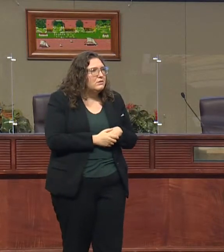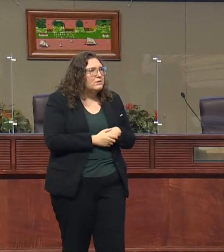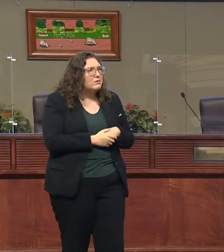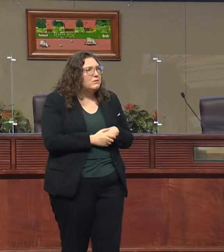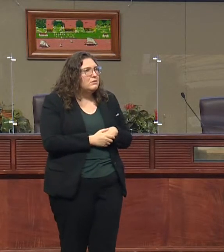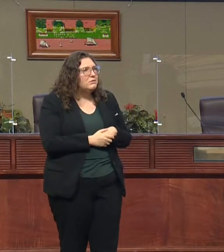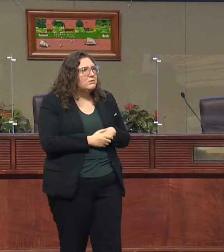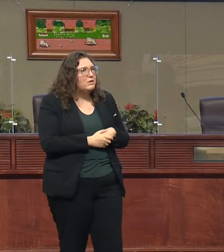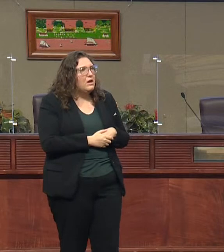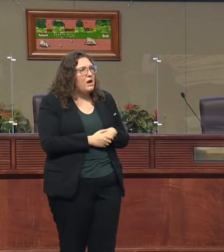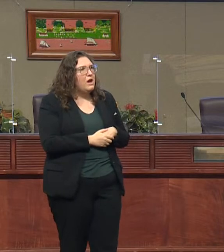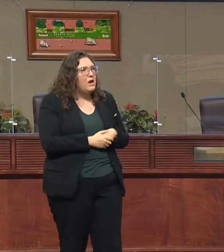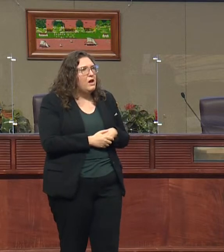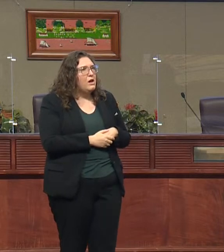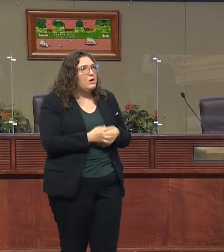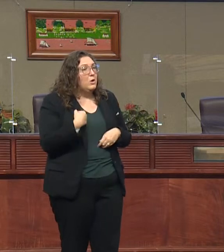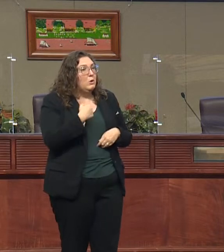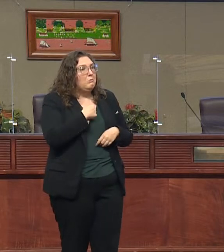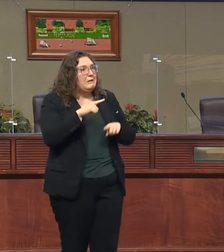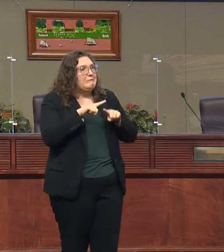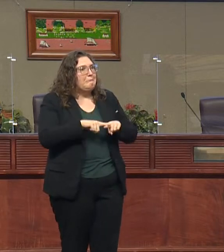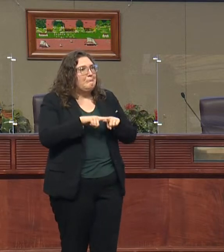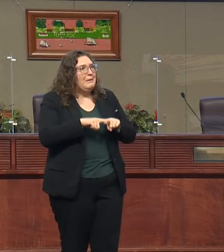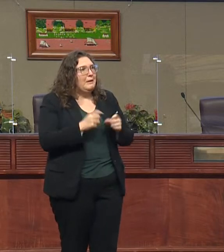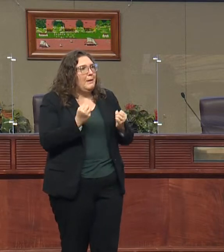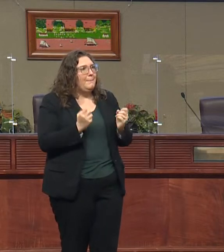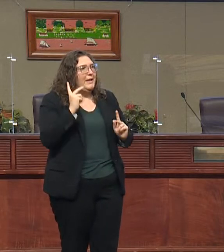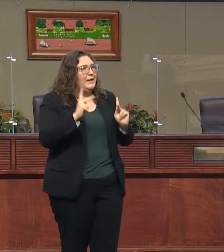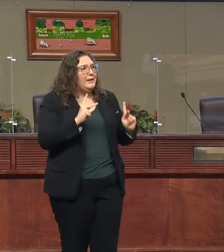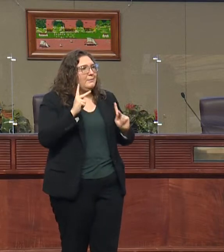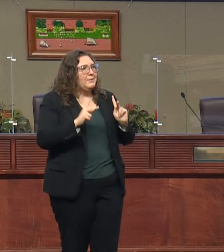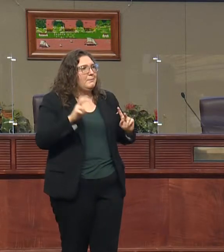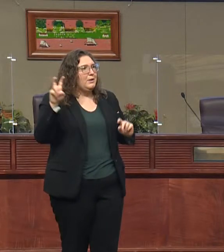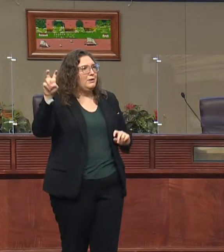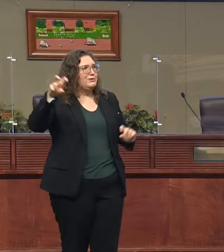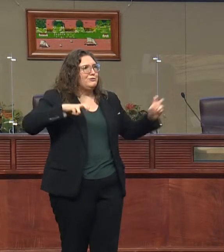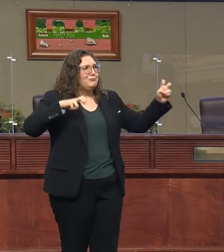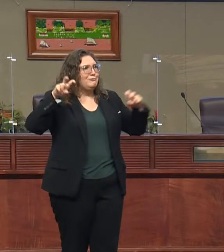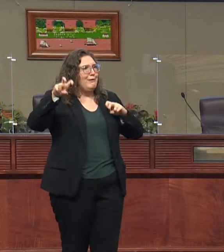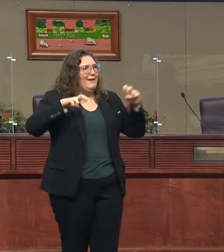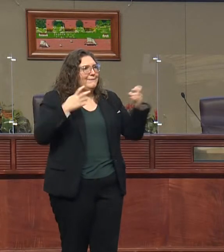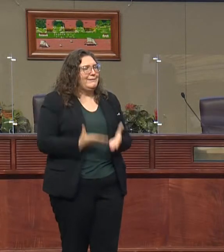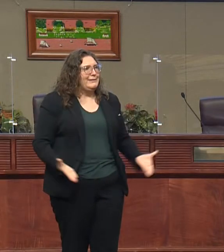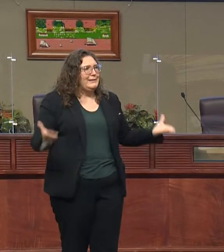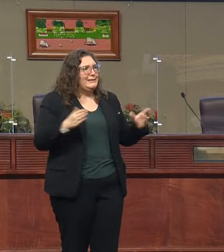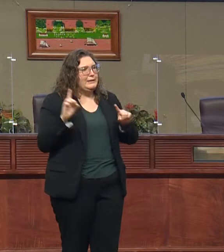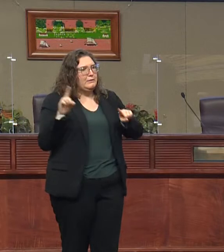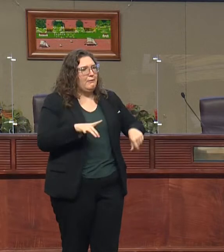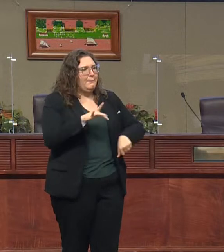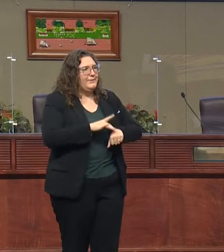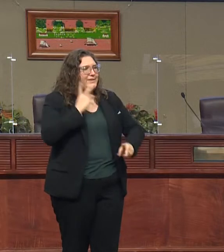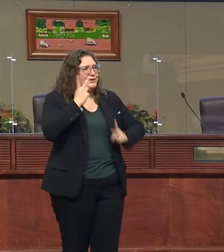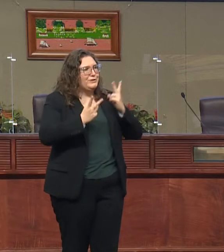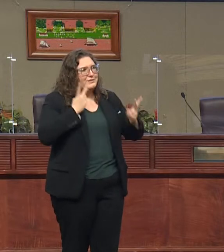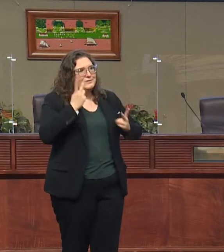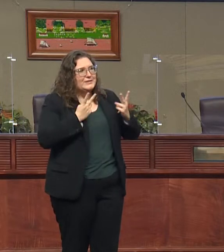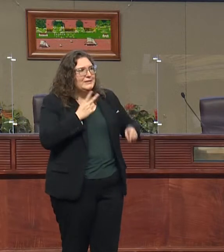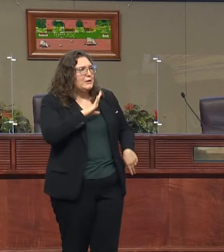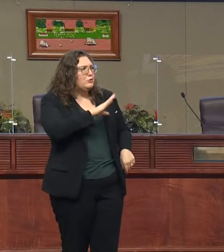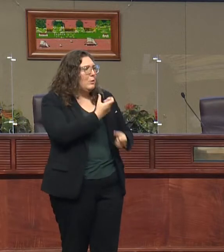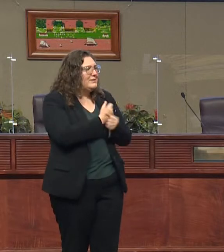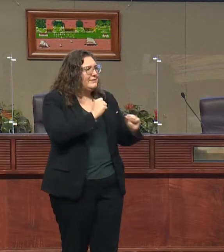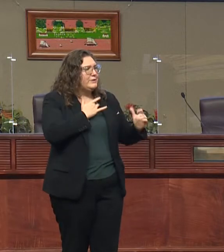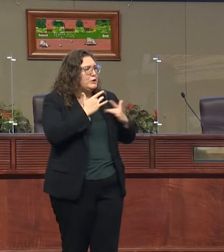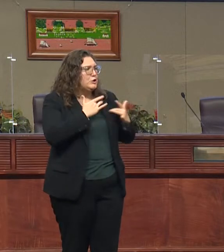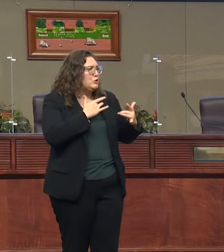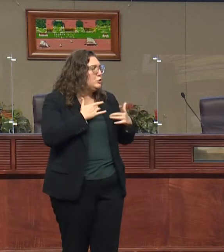since we rely so much on tourism and people come in and feeling safe? Well, we're going to make our decisions regarding any